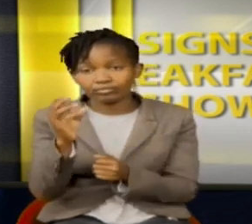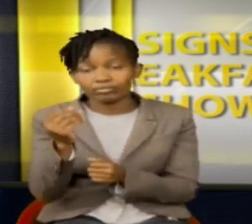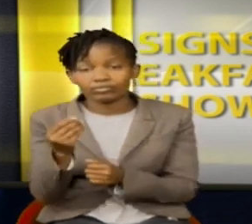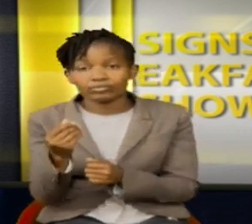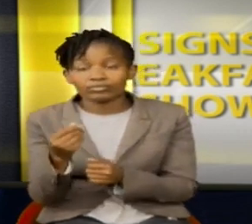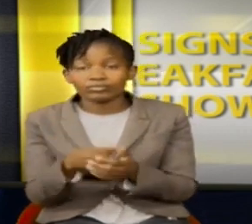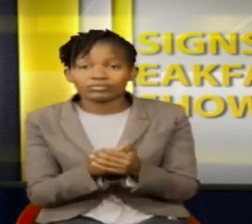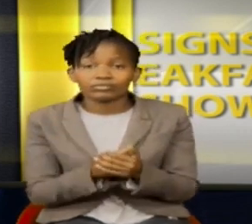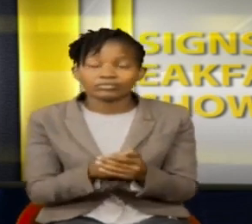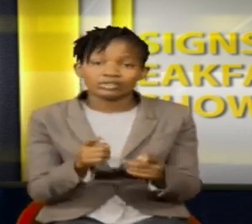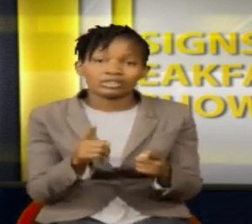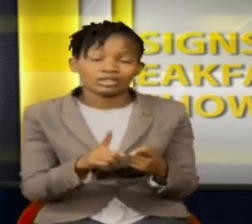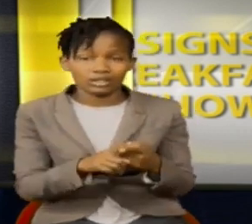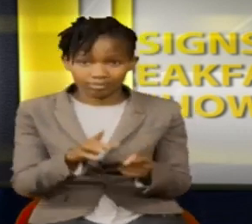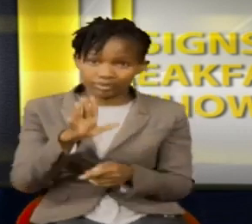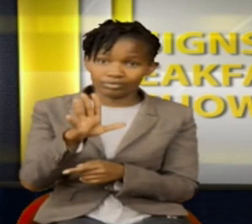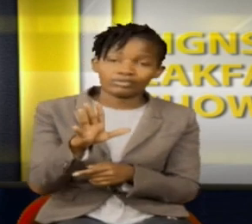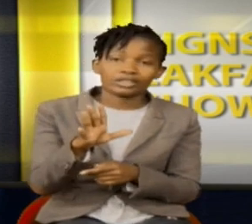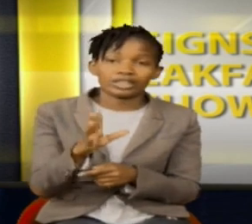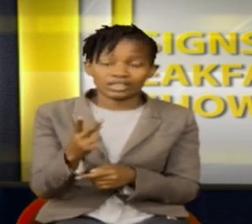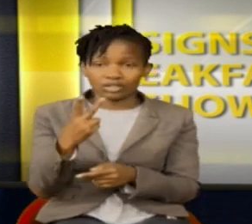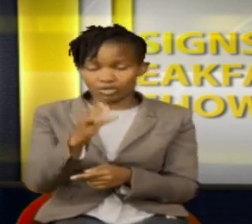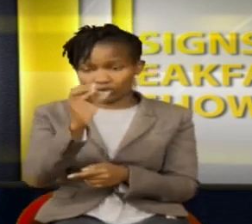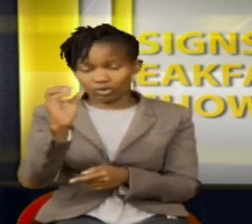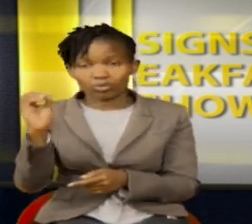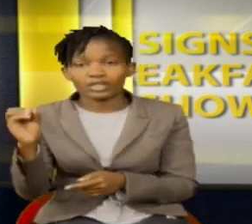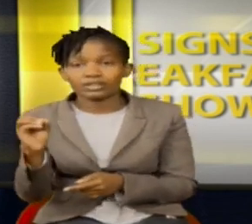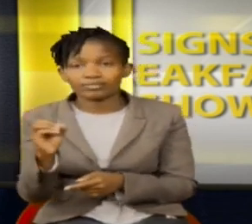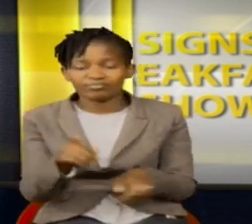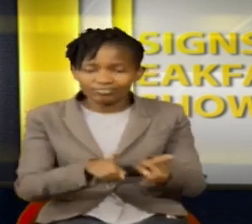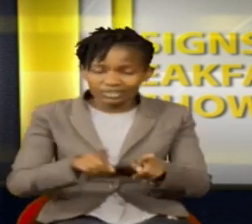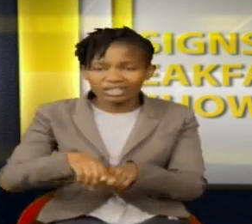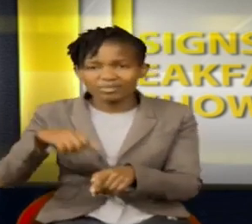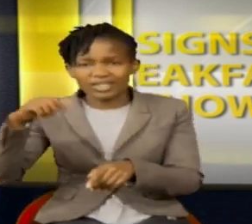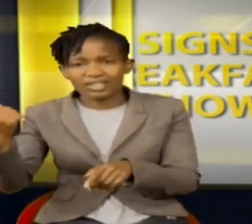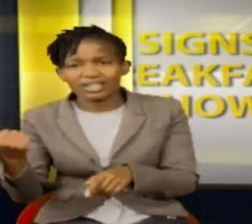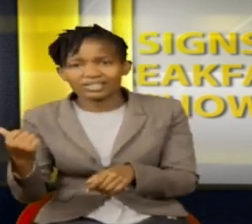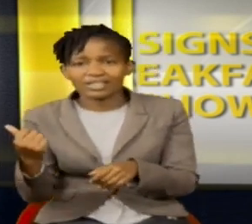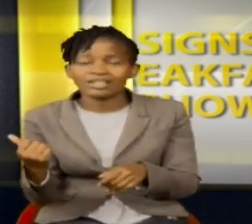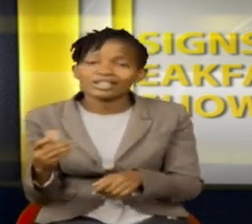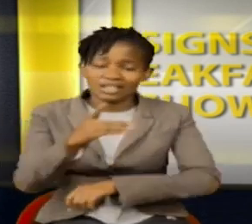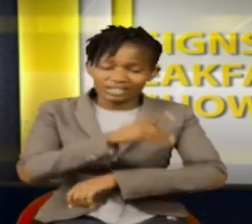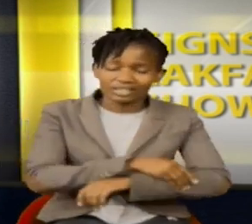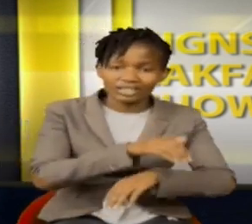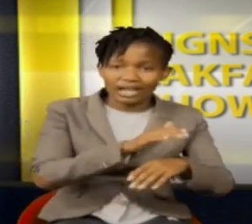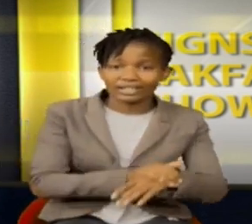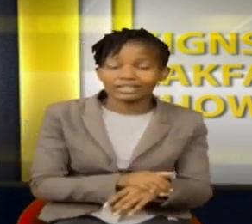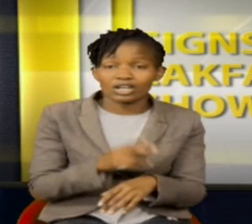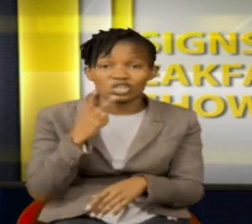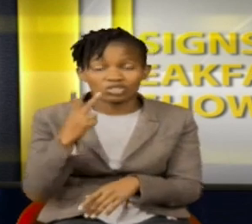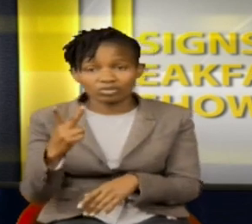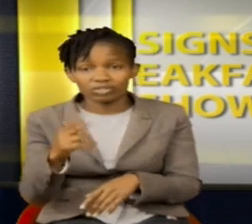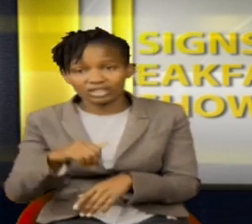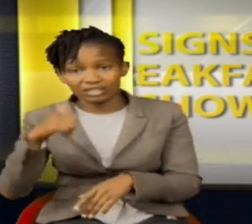40 bob. Then it's 5, you need 200. 200, yeah. Yoni kuna 200, kesho ni kuna 200, yeah. Ngini ni kuna 200, na save, na nenda